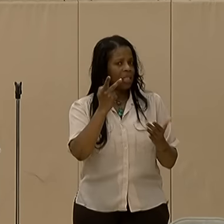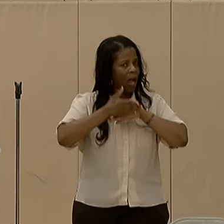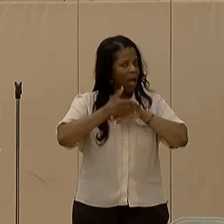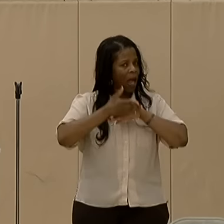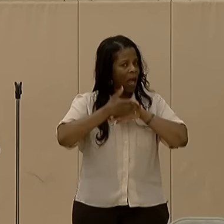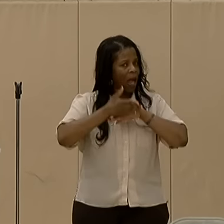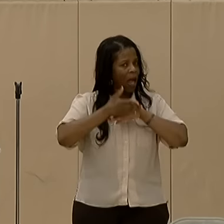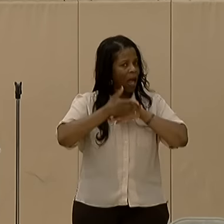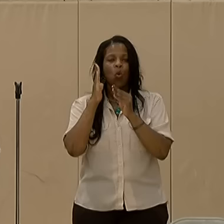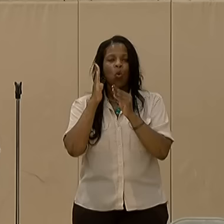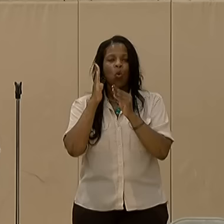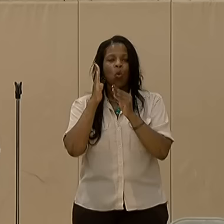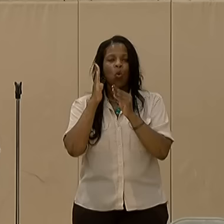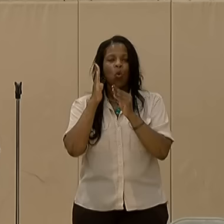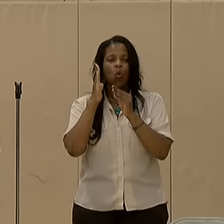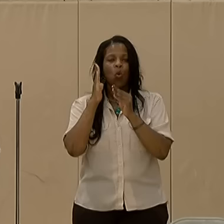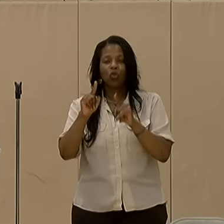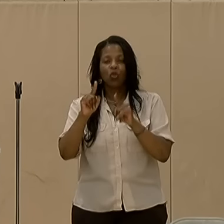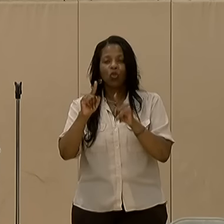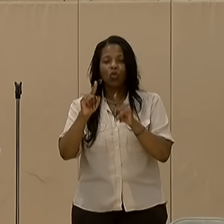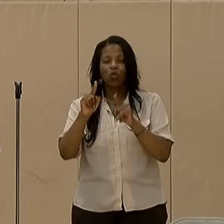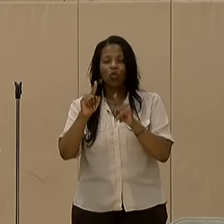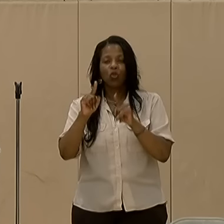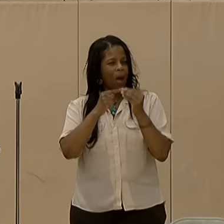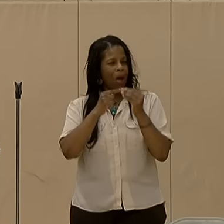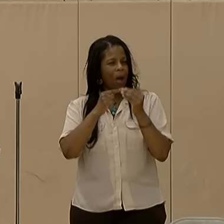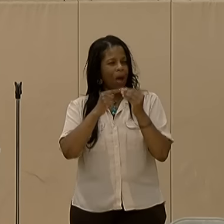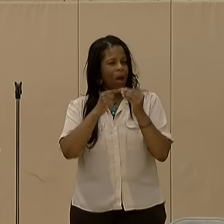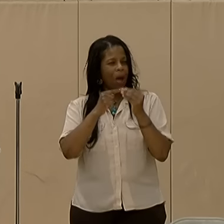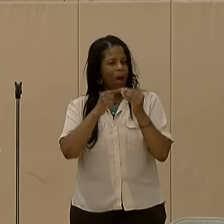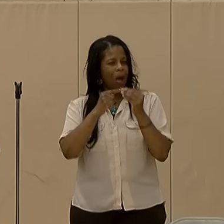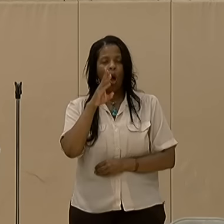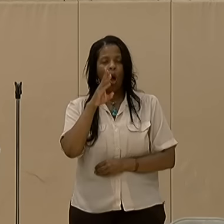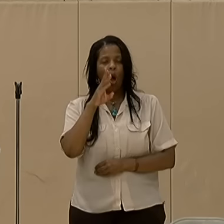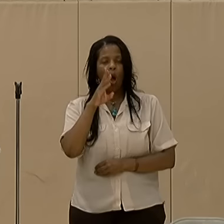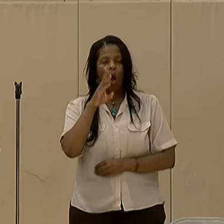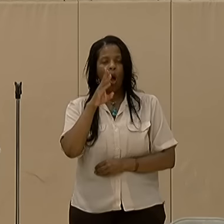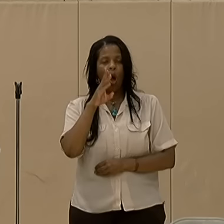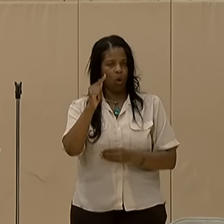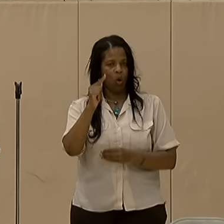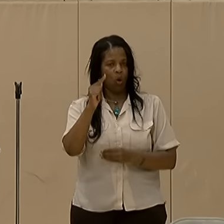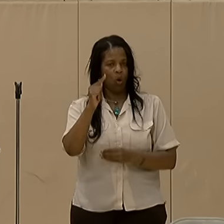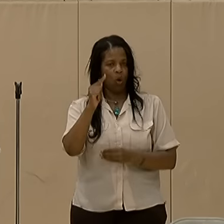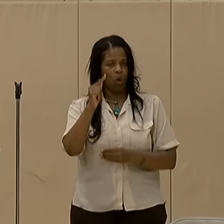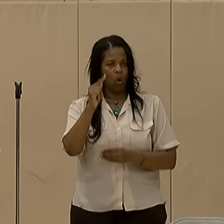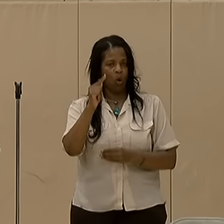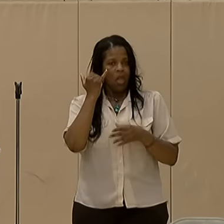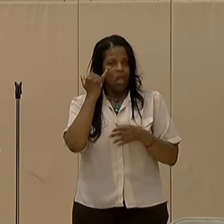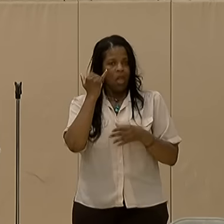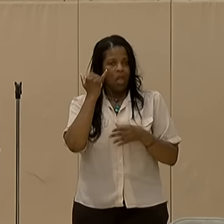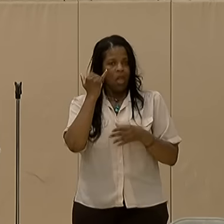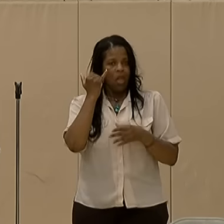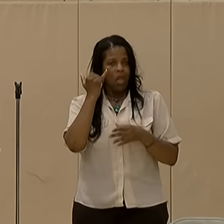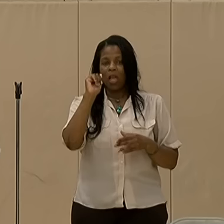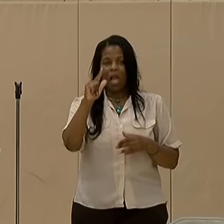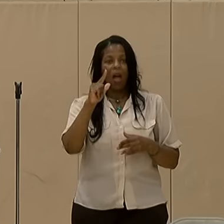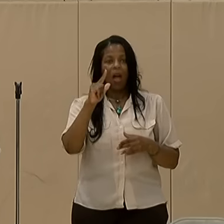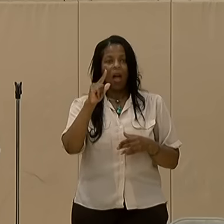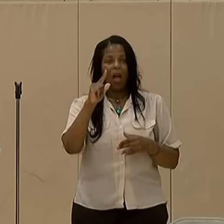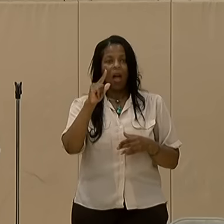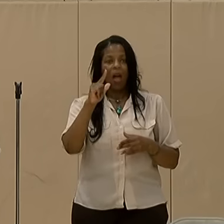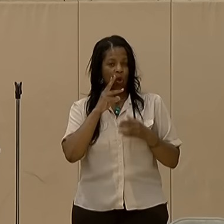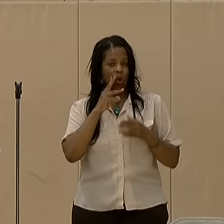any questions with regard to the water boil notice. If you are a Cal Water customer who lives here